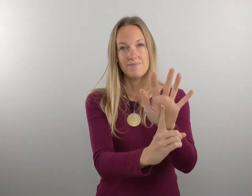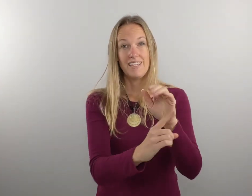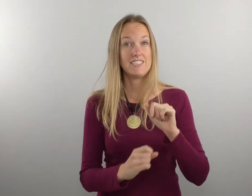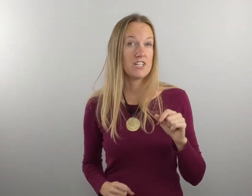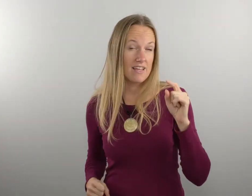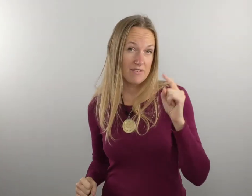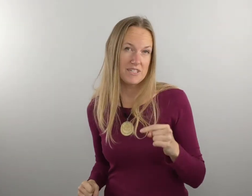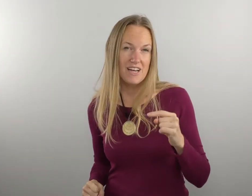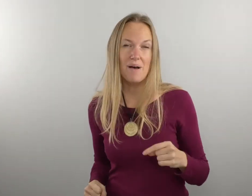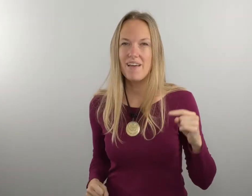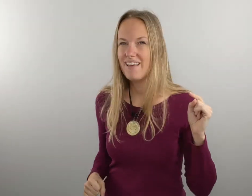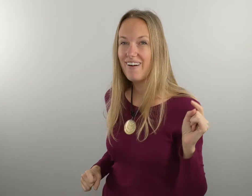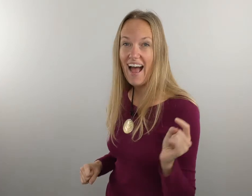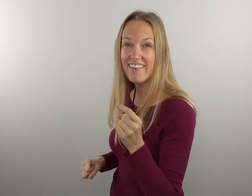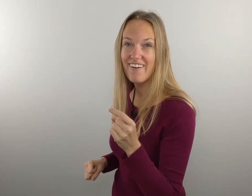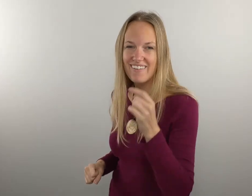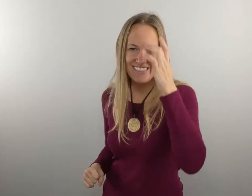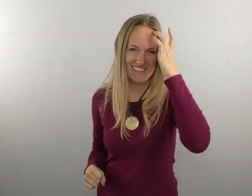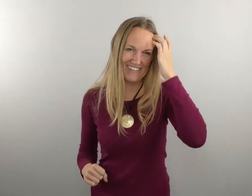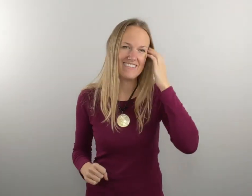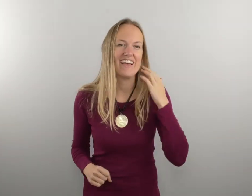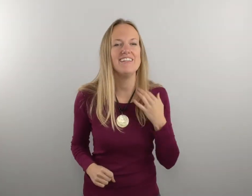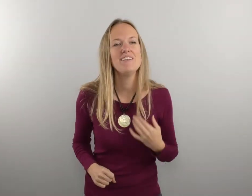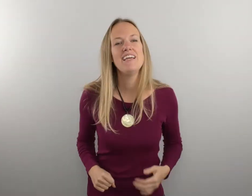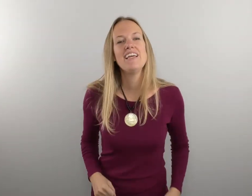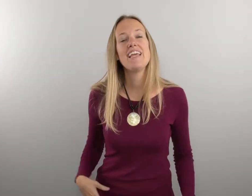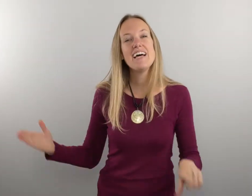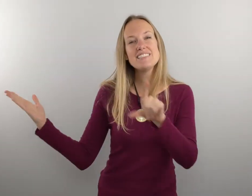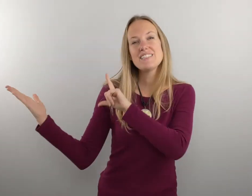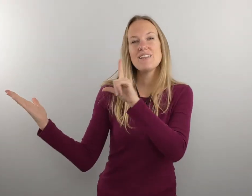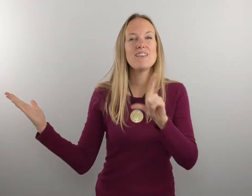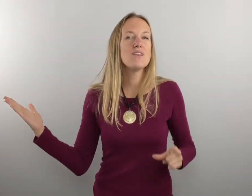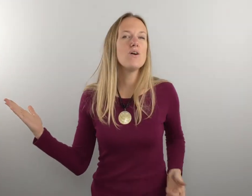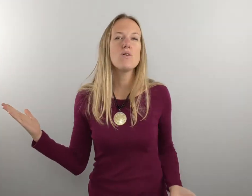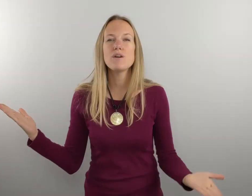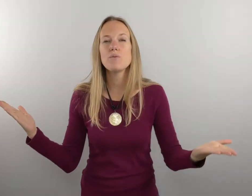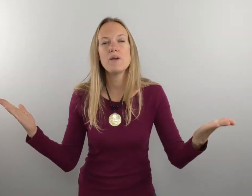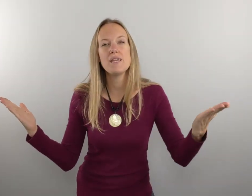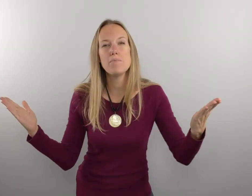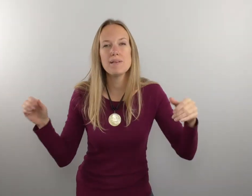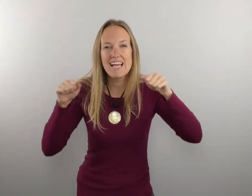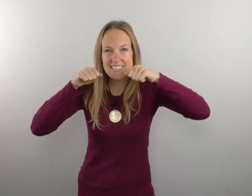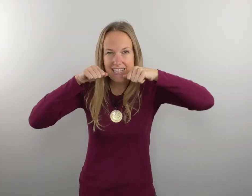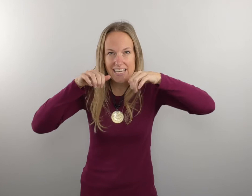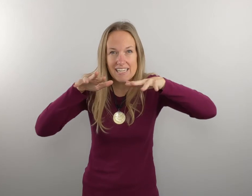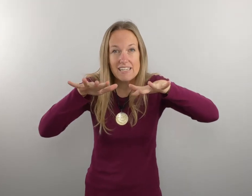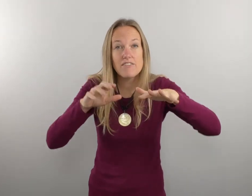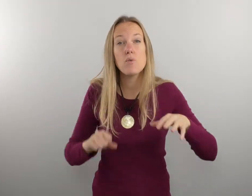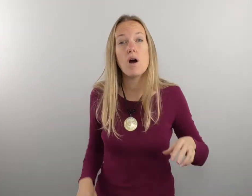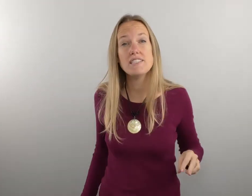Let's try that from the top and then we'll add the chorus to it, okay? Yes, Lord, we bless thee. If you wanted to